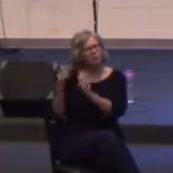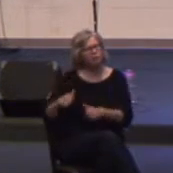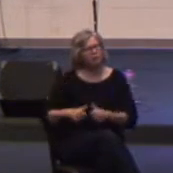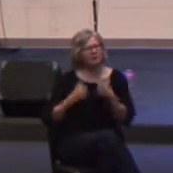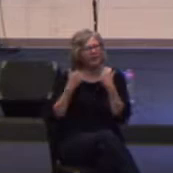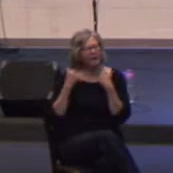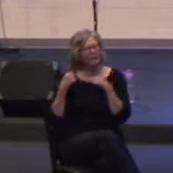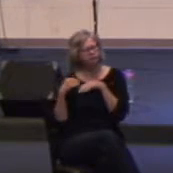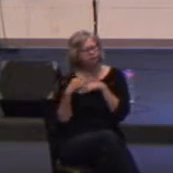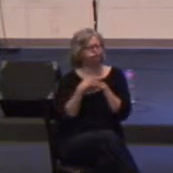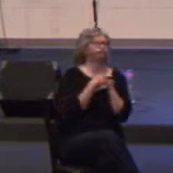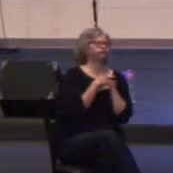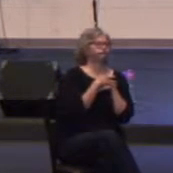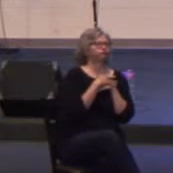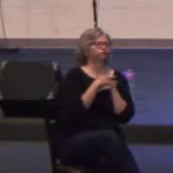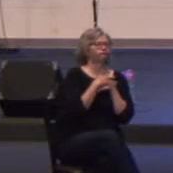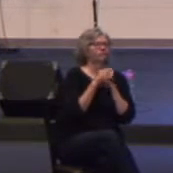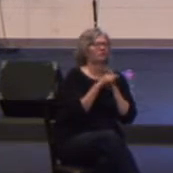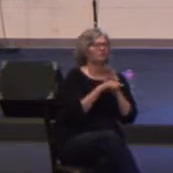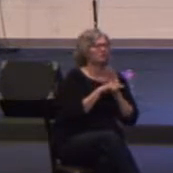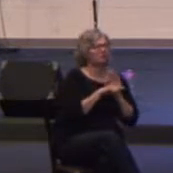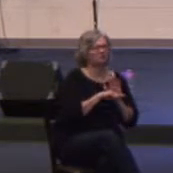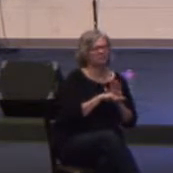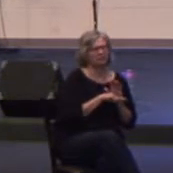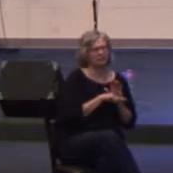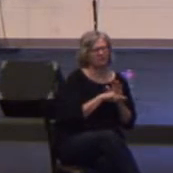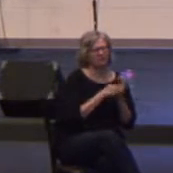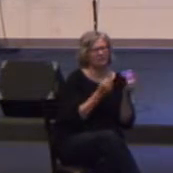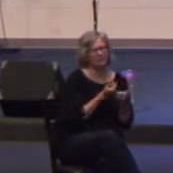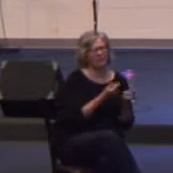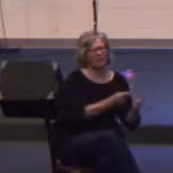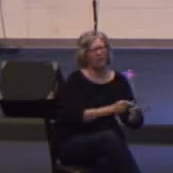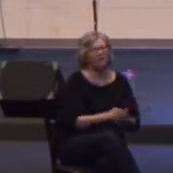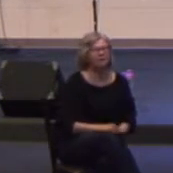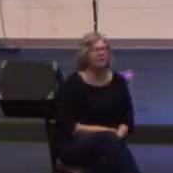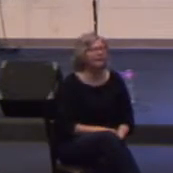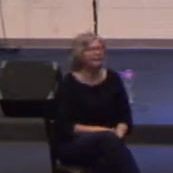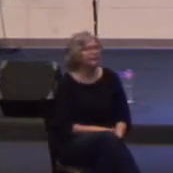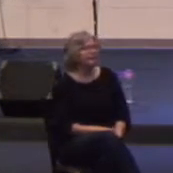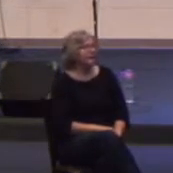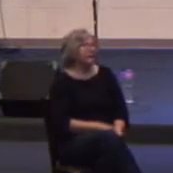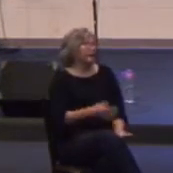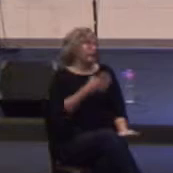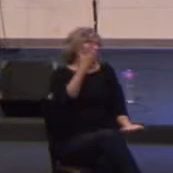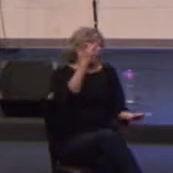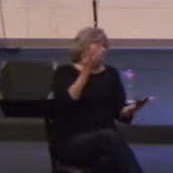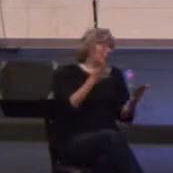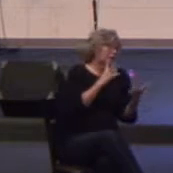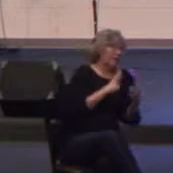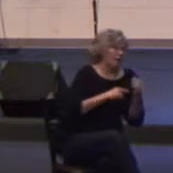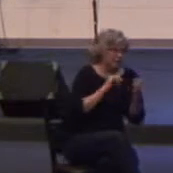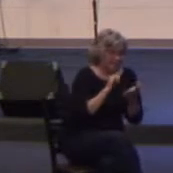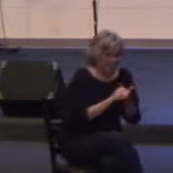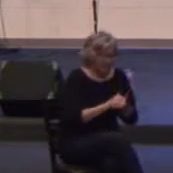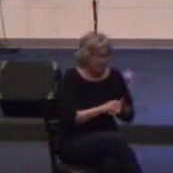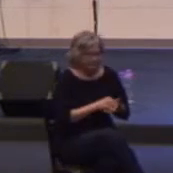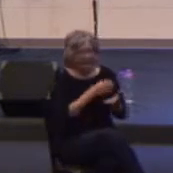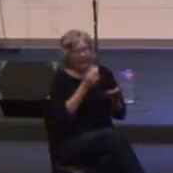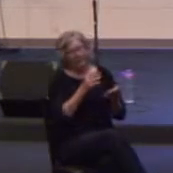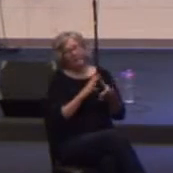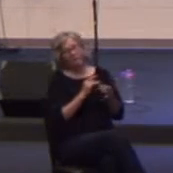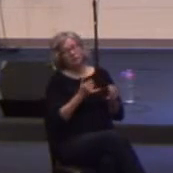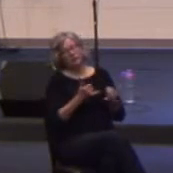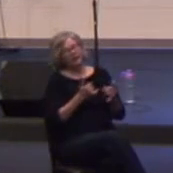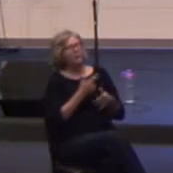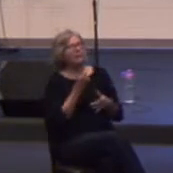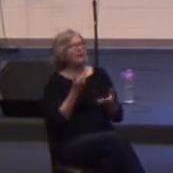of puts a damper on everything going on. And the reason I want to talk about grumbling and I want to bring it up right